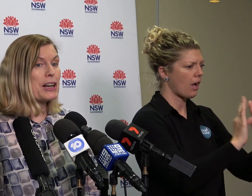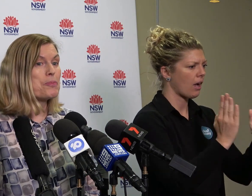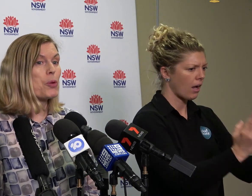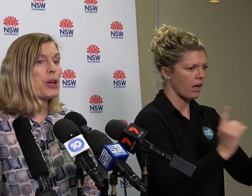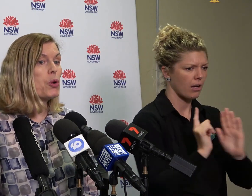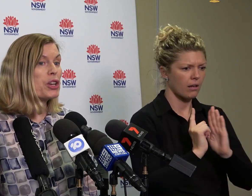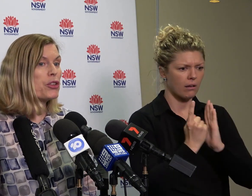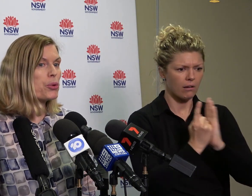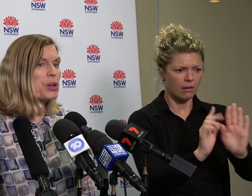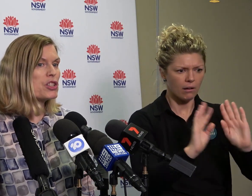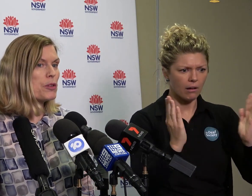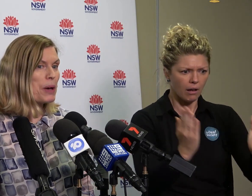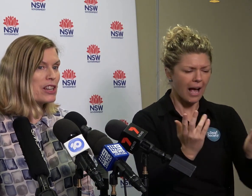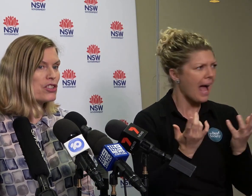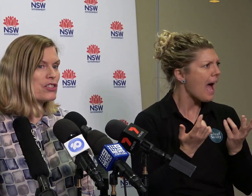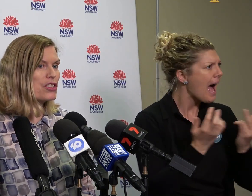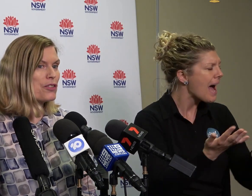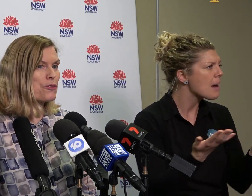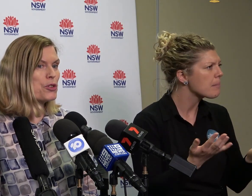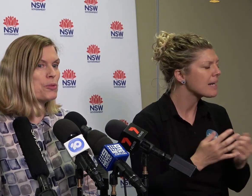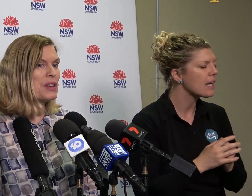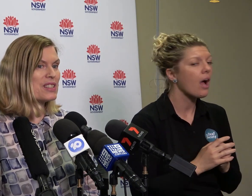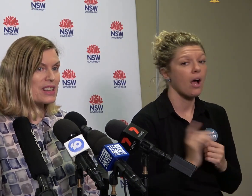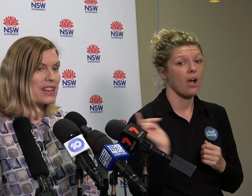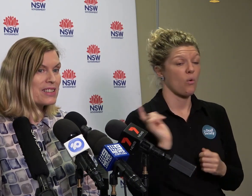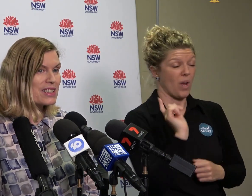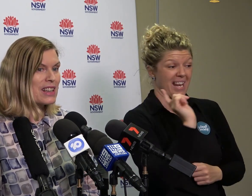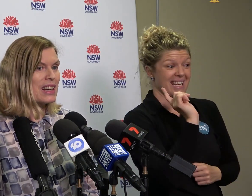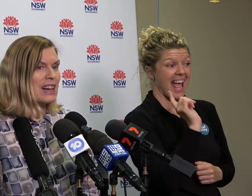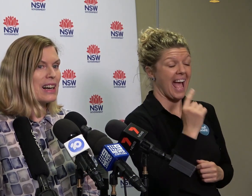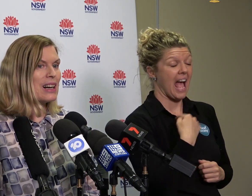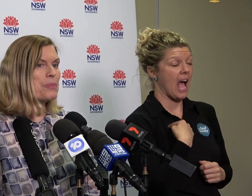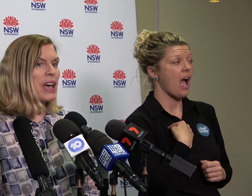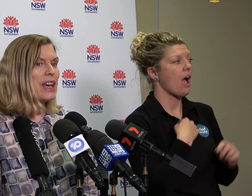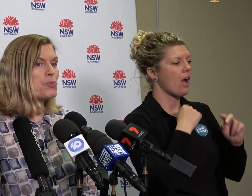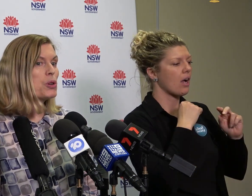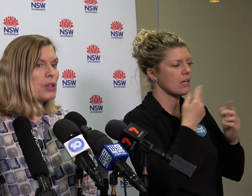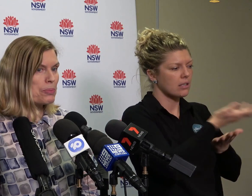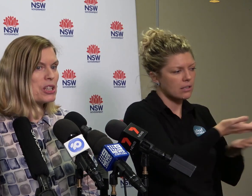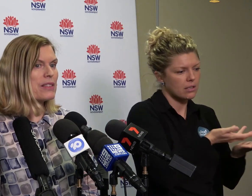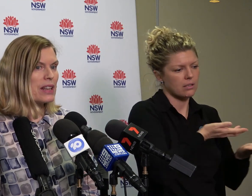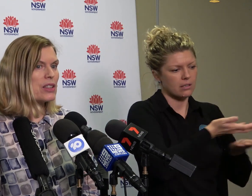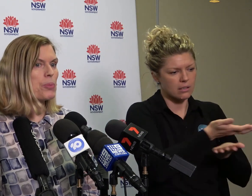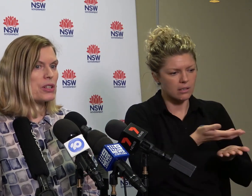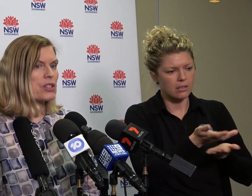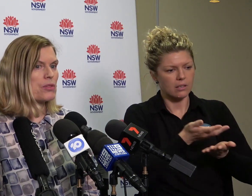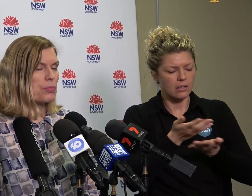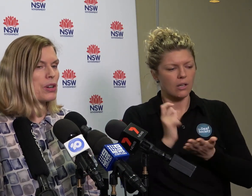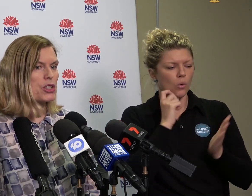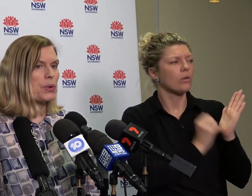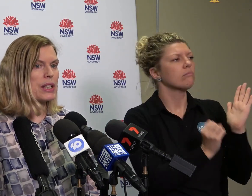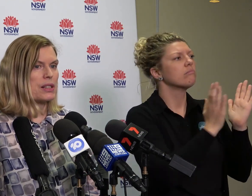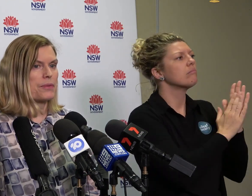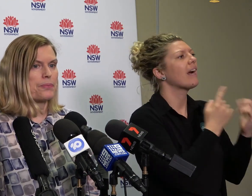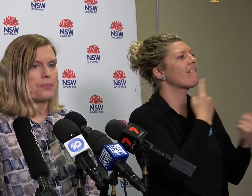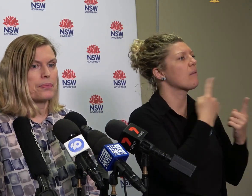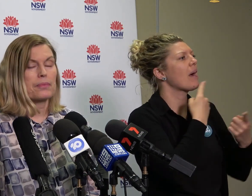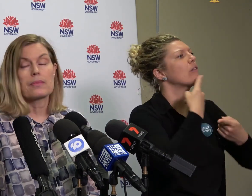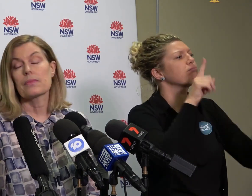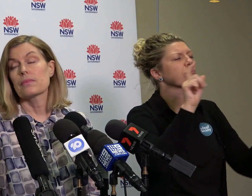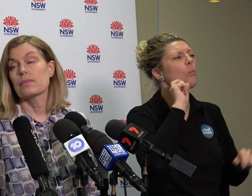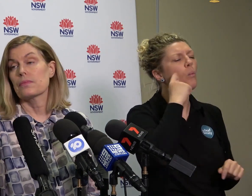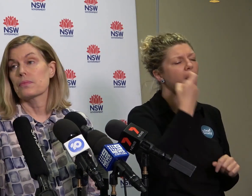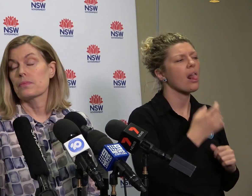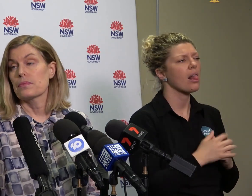said, we're working through each of the patients to confirm their status, and we will update that in the press release. Dr.